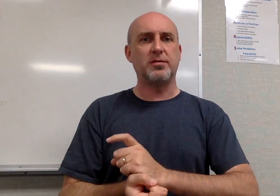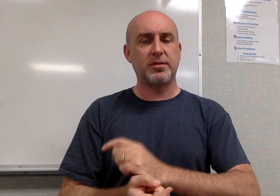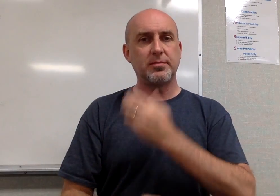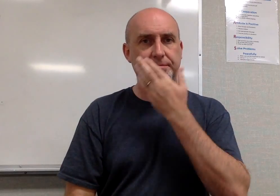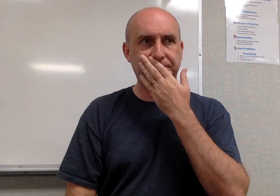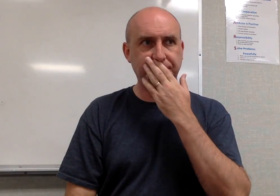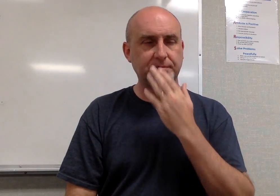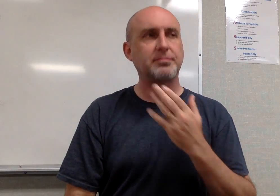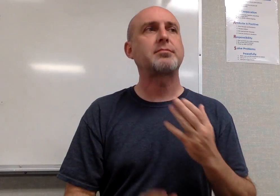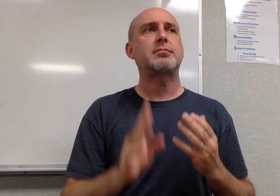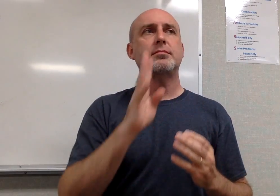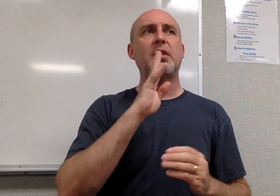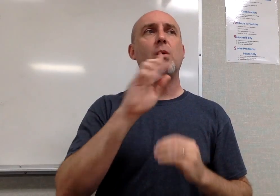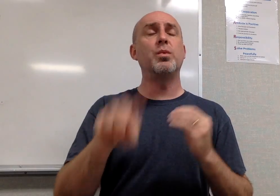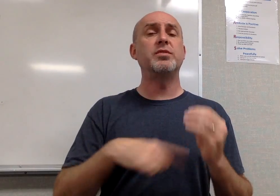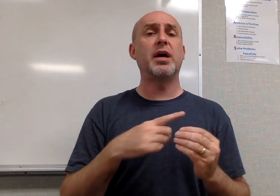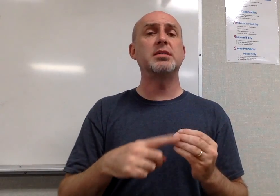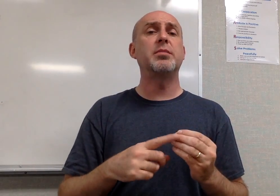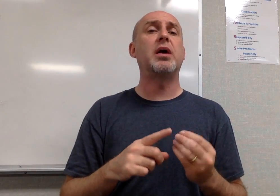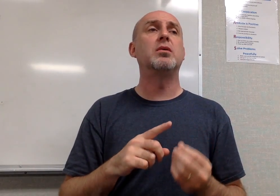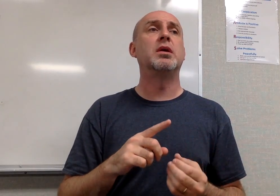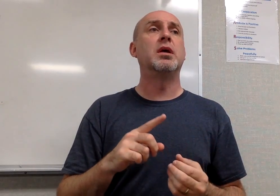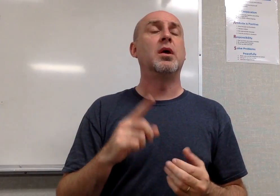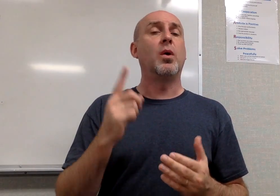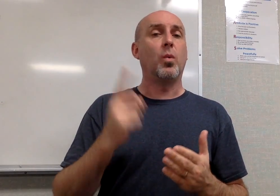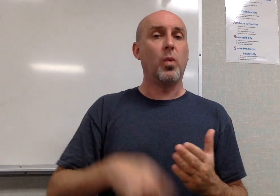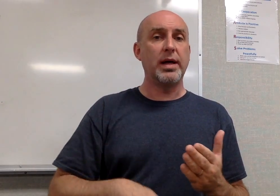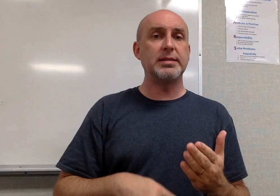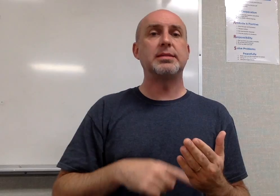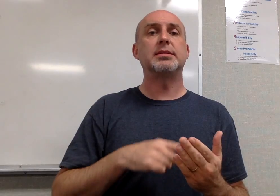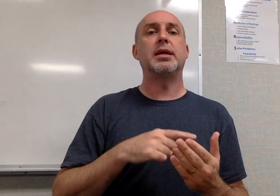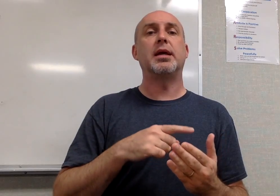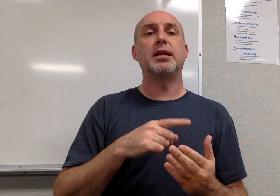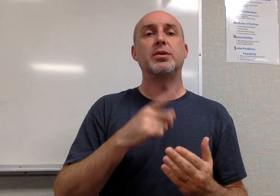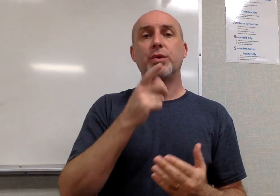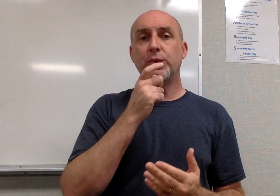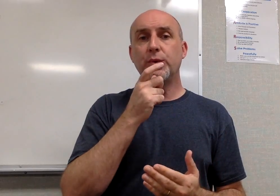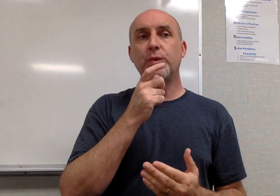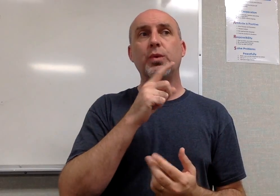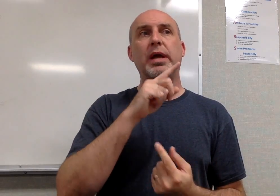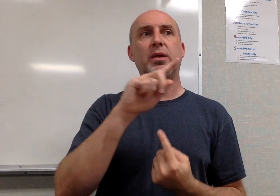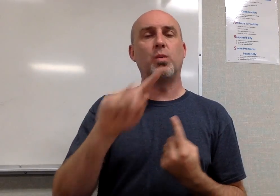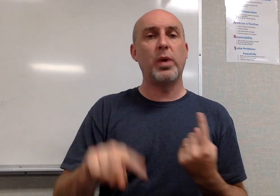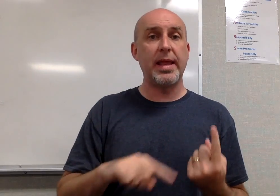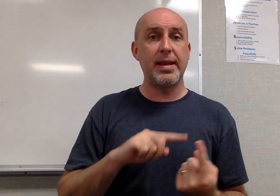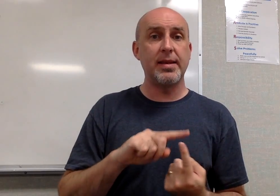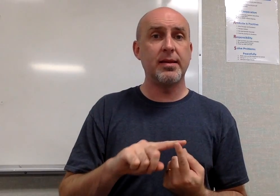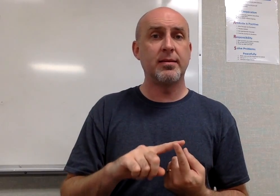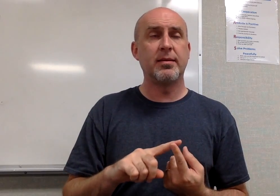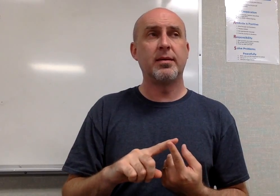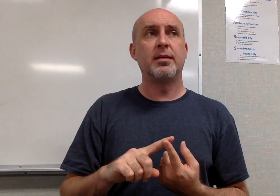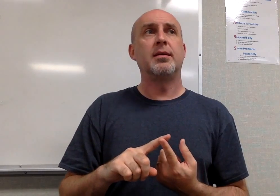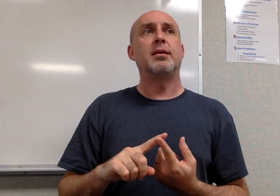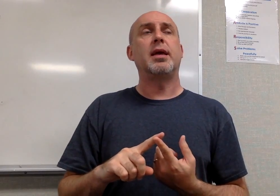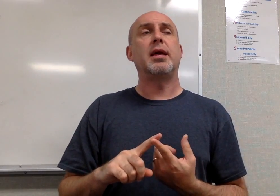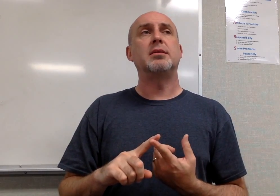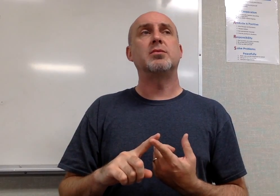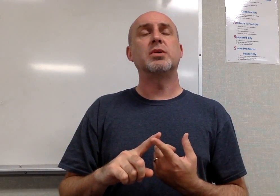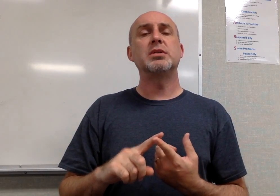shift. We've talked about what and who and when. And we're going to